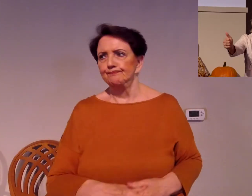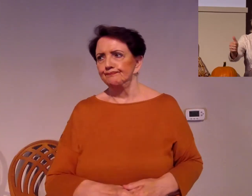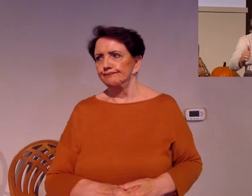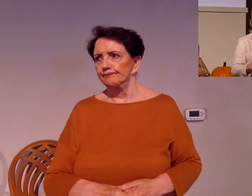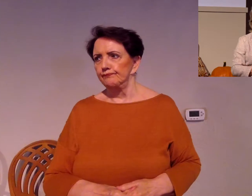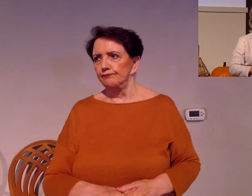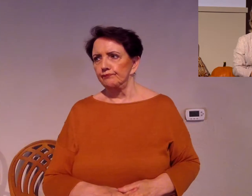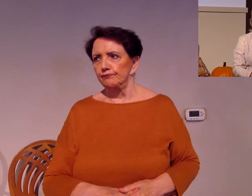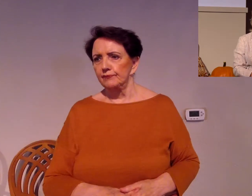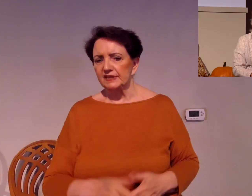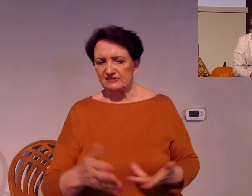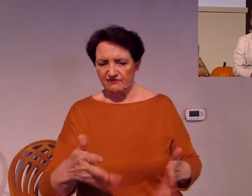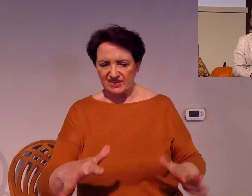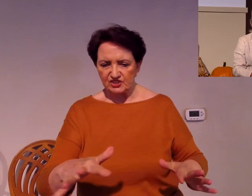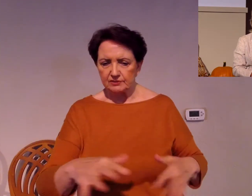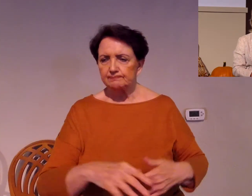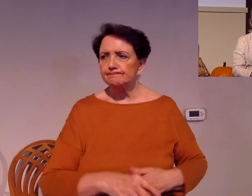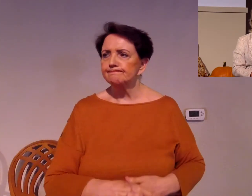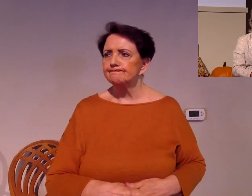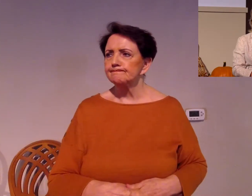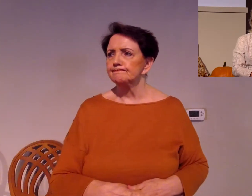he gets her done.